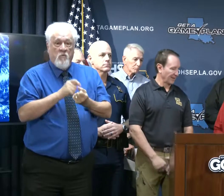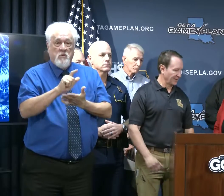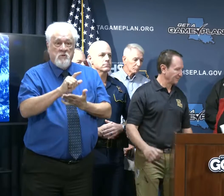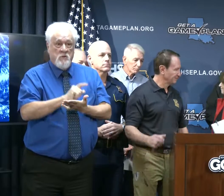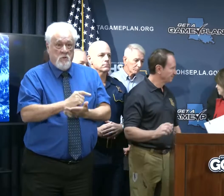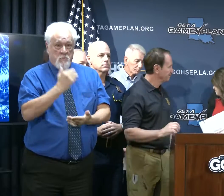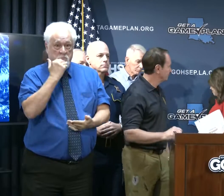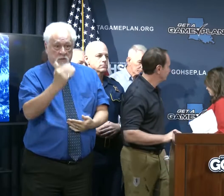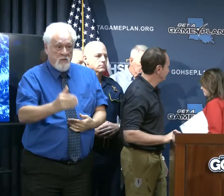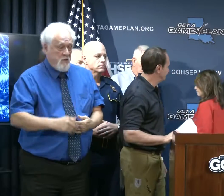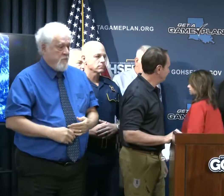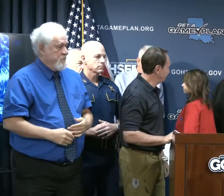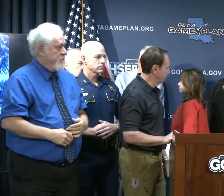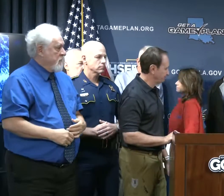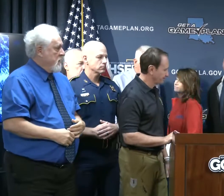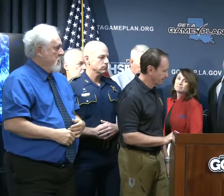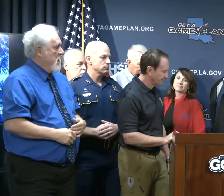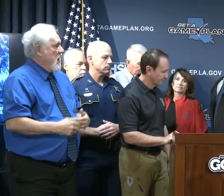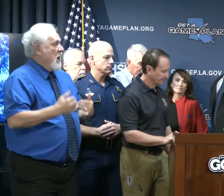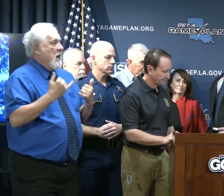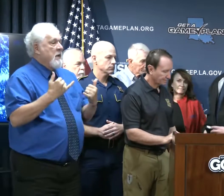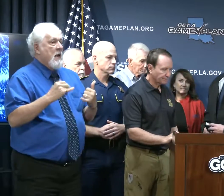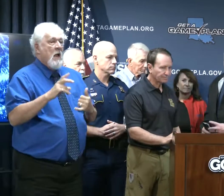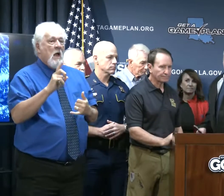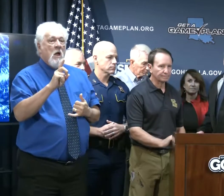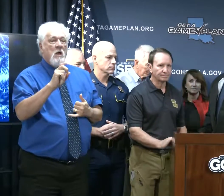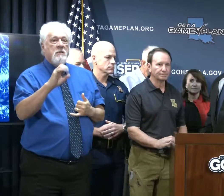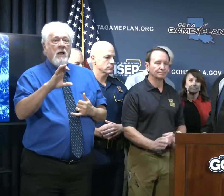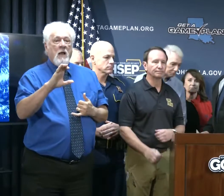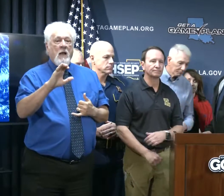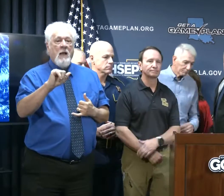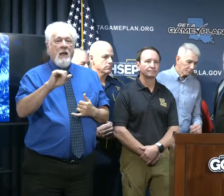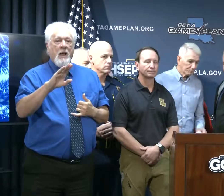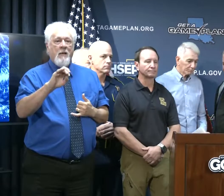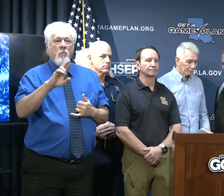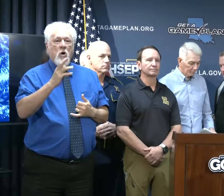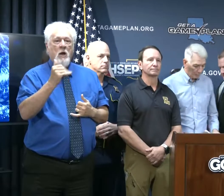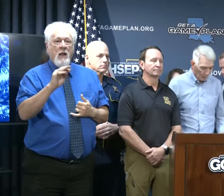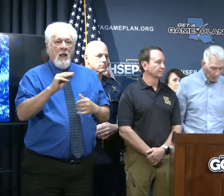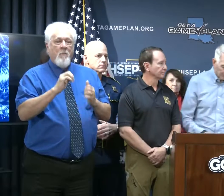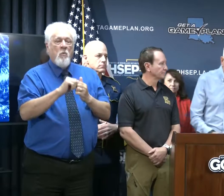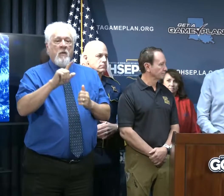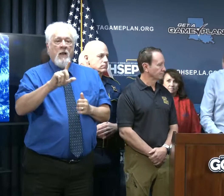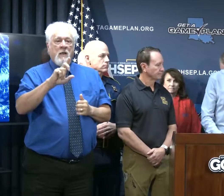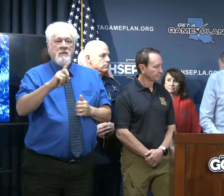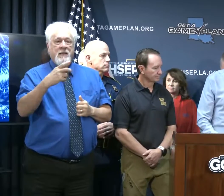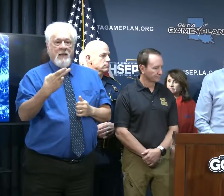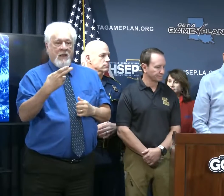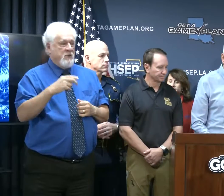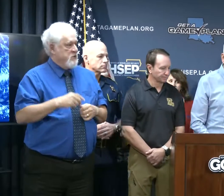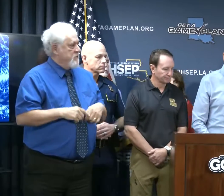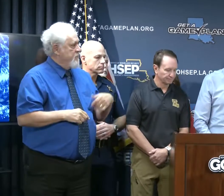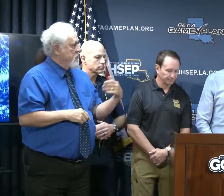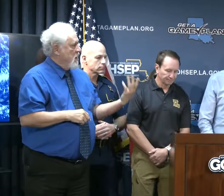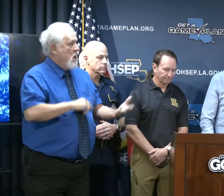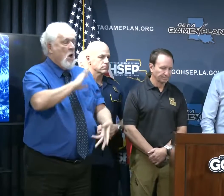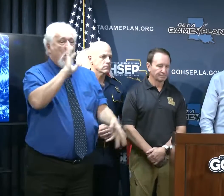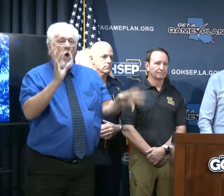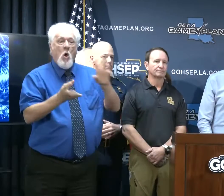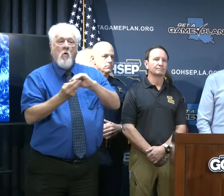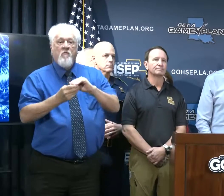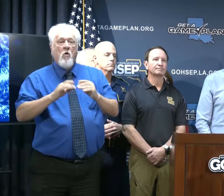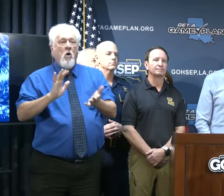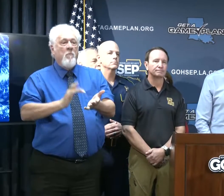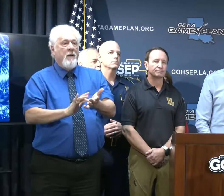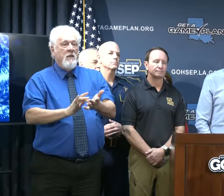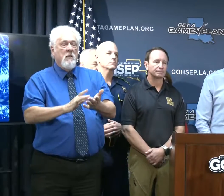you. Okay, now we're going to get Doc Abraham to give us a quick update with LDH. Doc? Overall, the